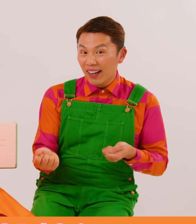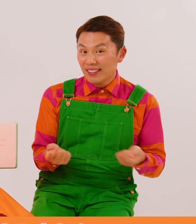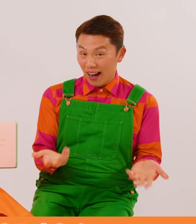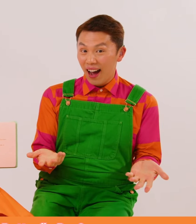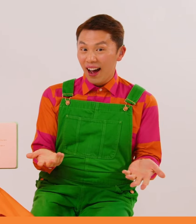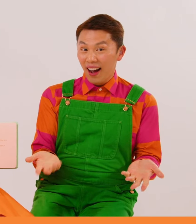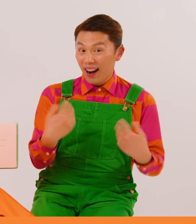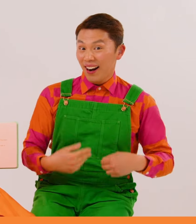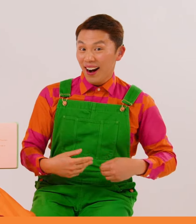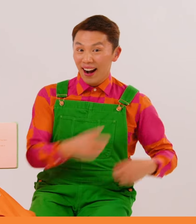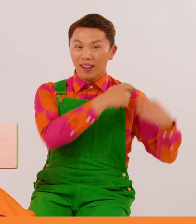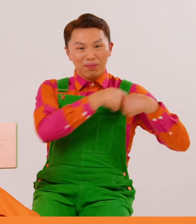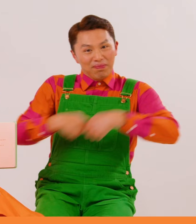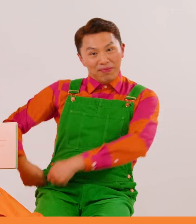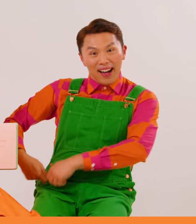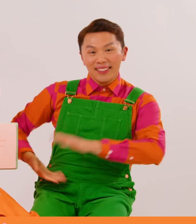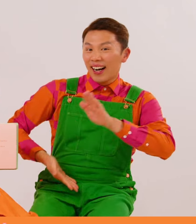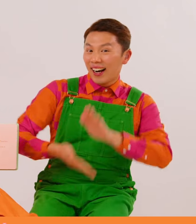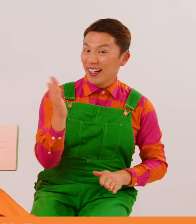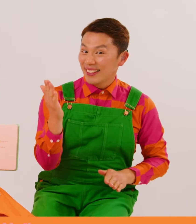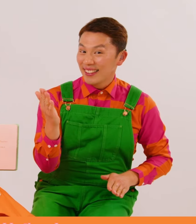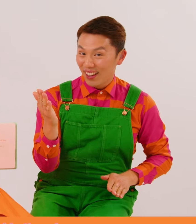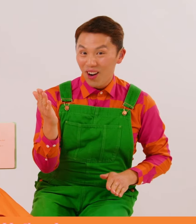Bus? Seatbelts on! Let's go!